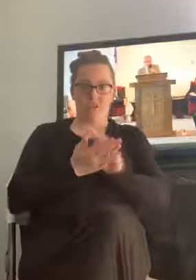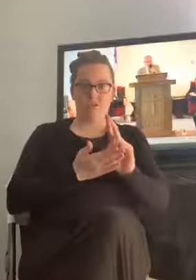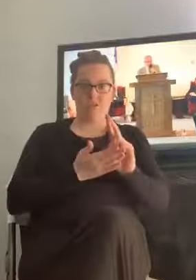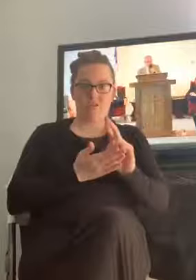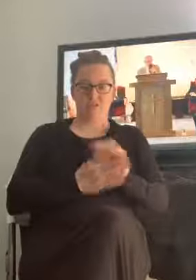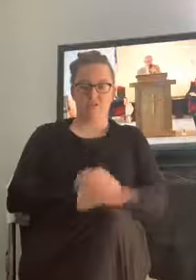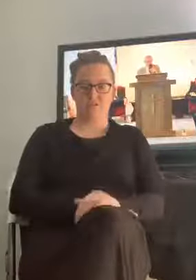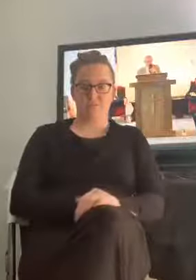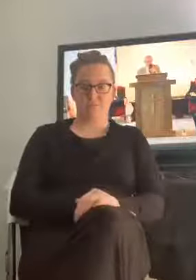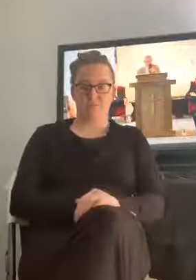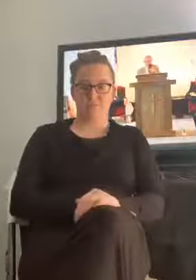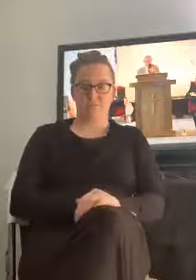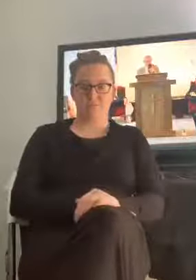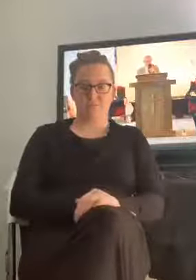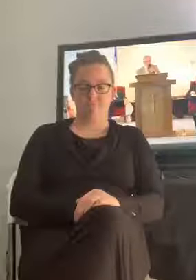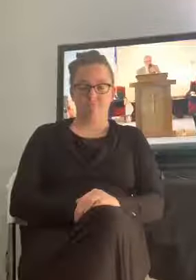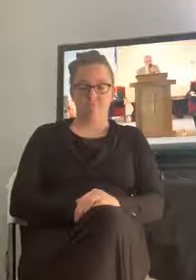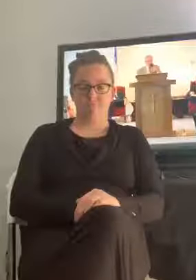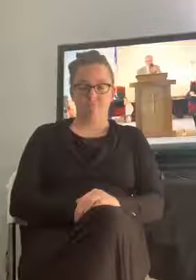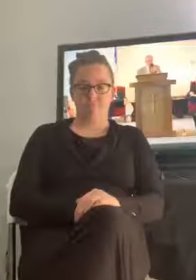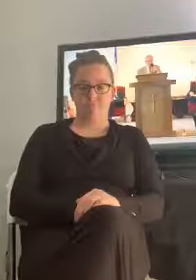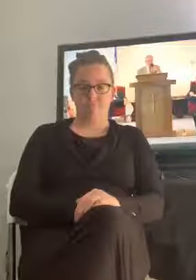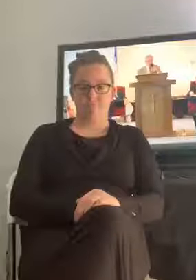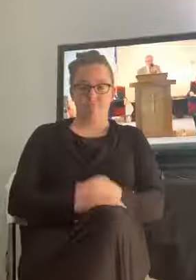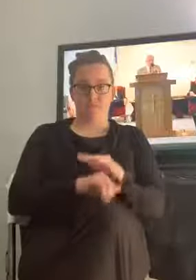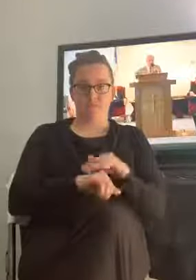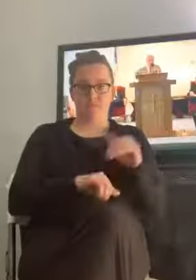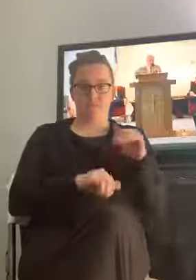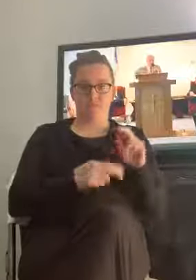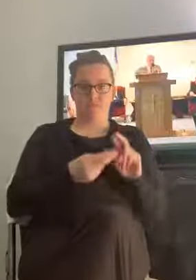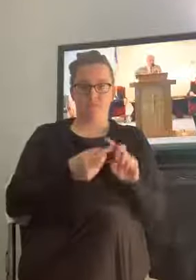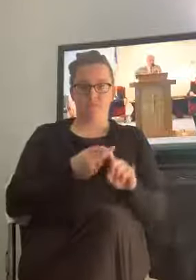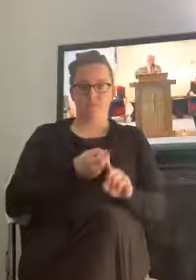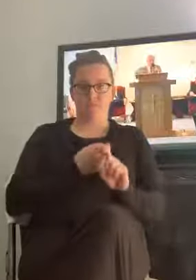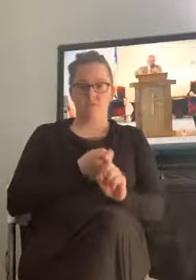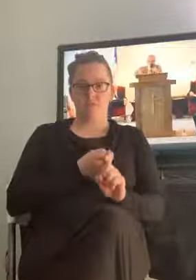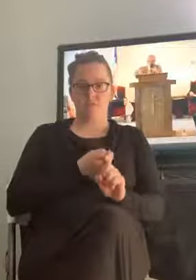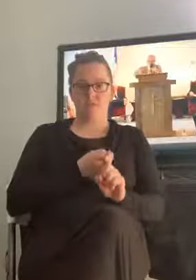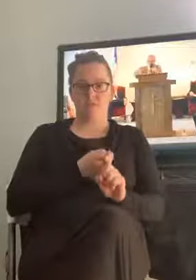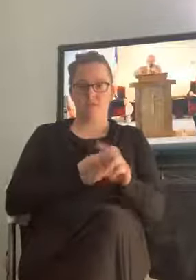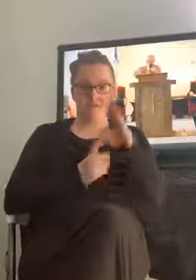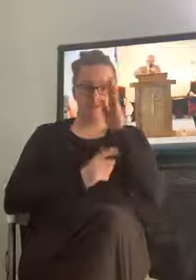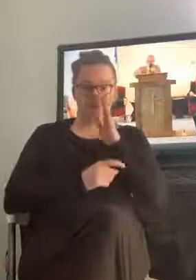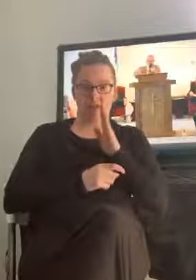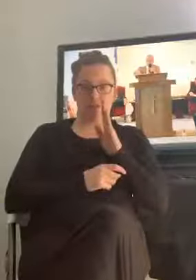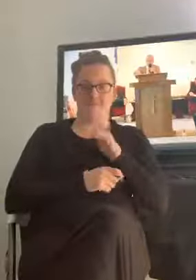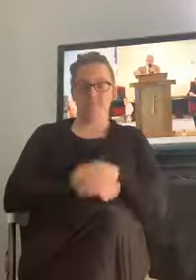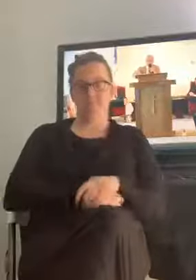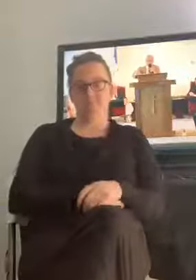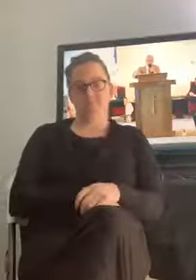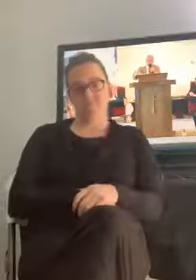And he was called the friend of God.